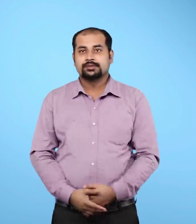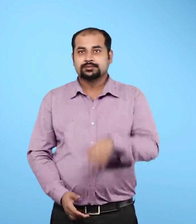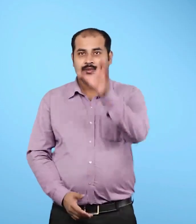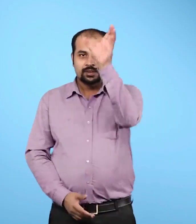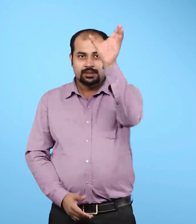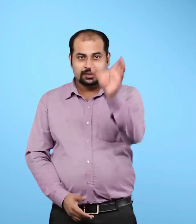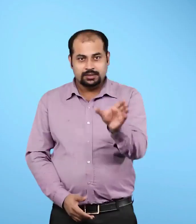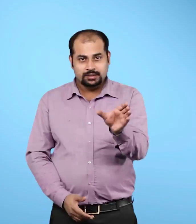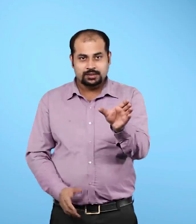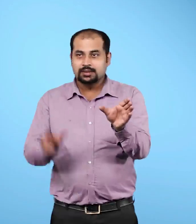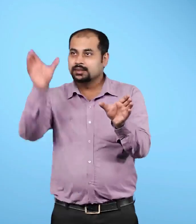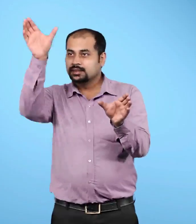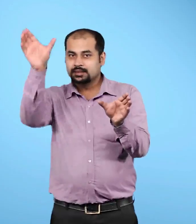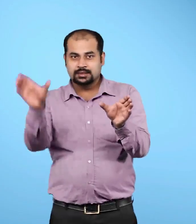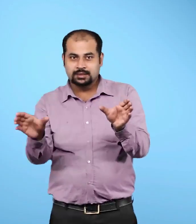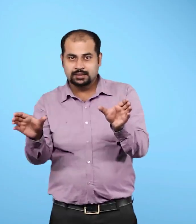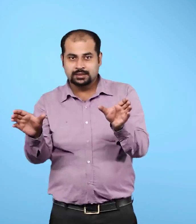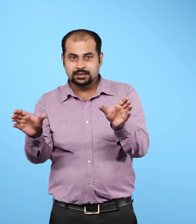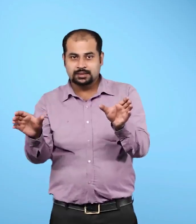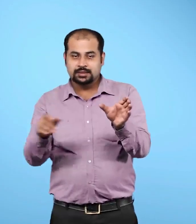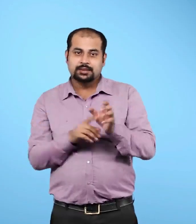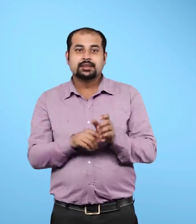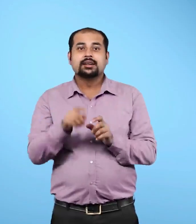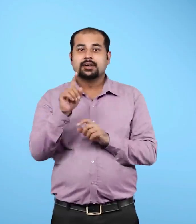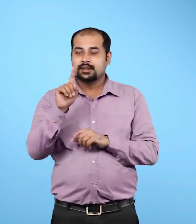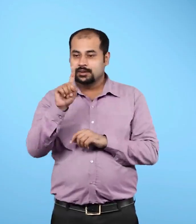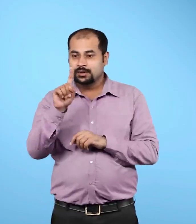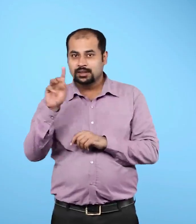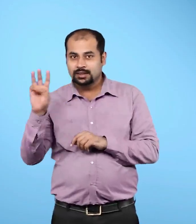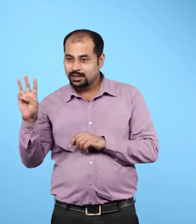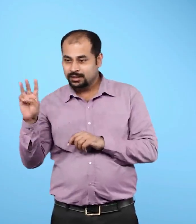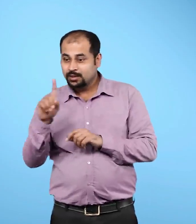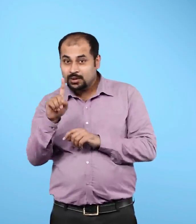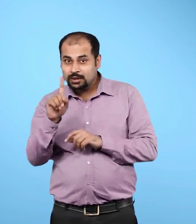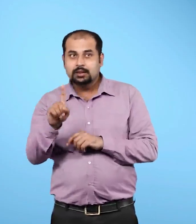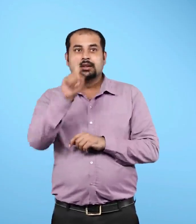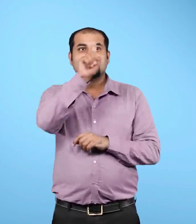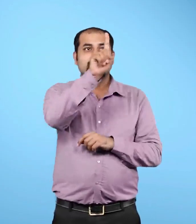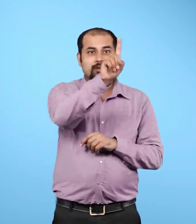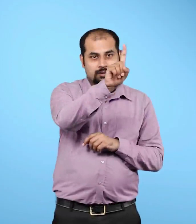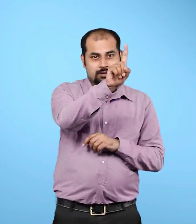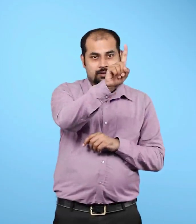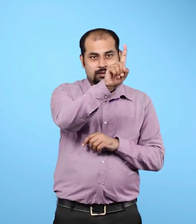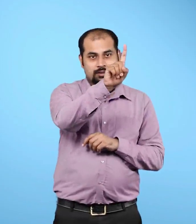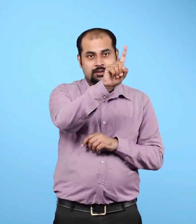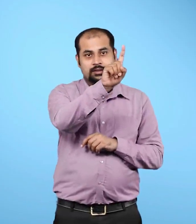Row 1. Column 1, number 1 is written. Column 2, number 3 is